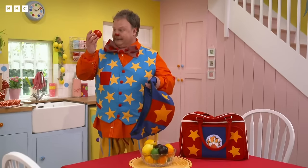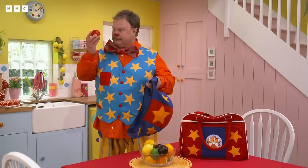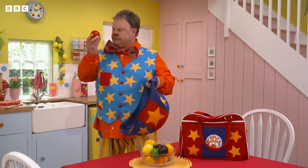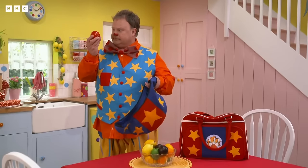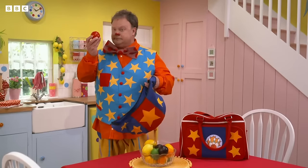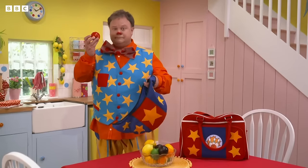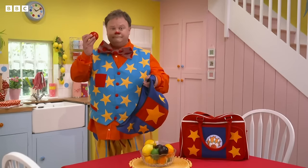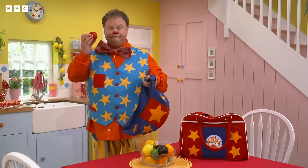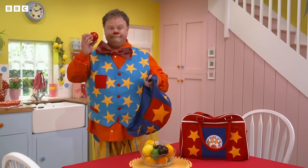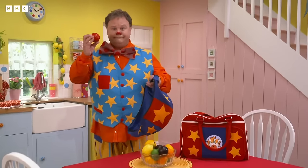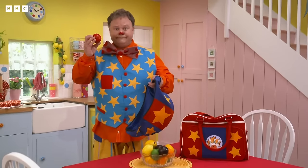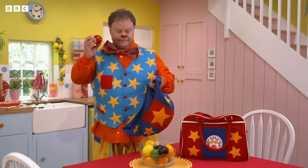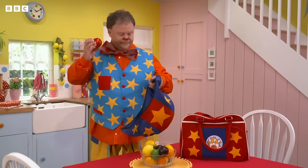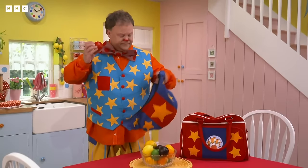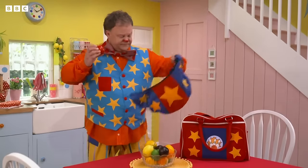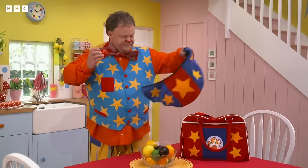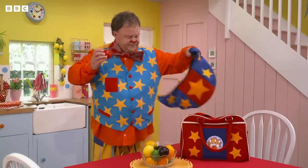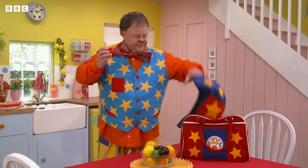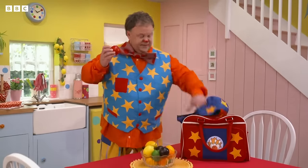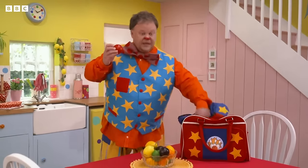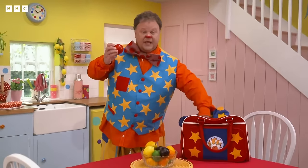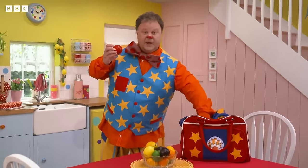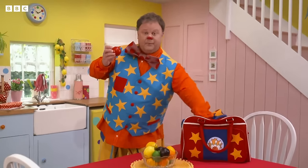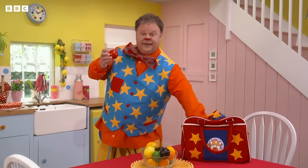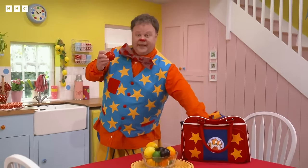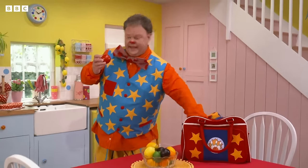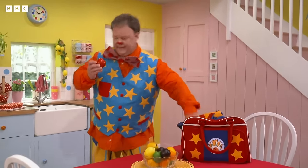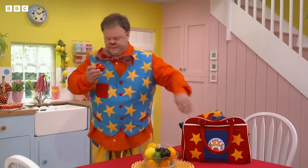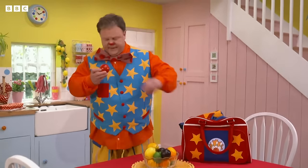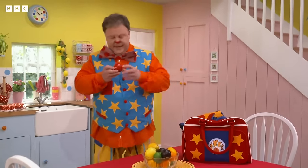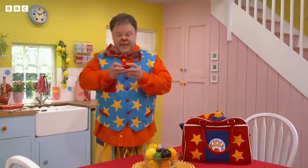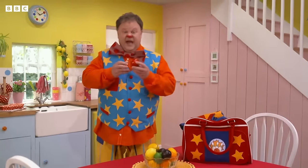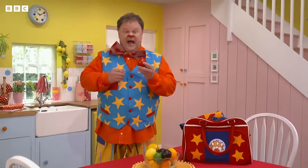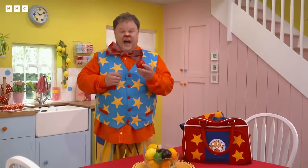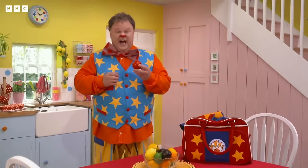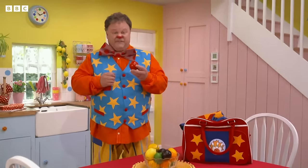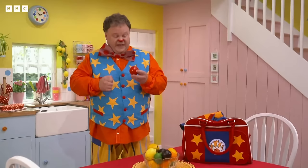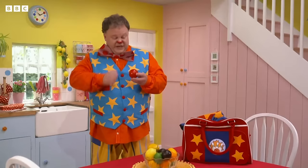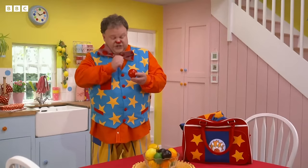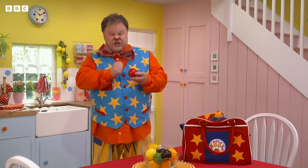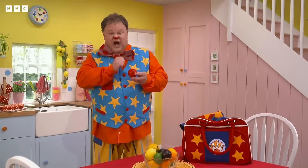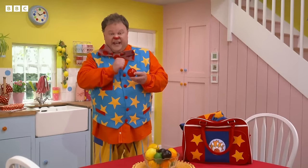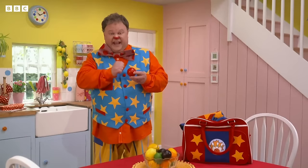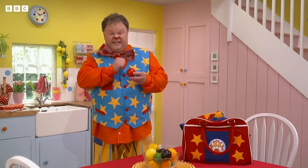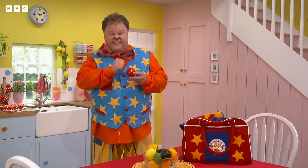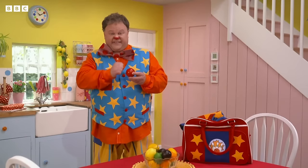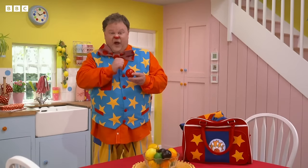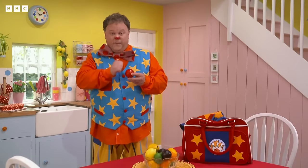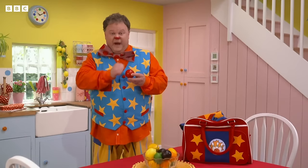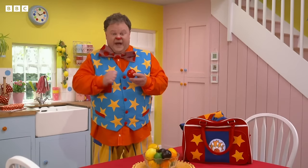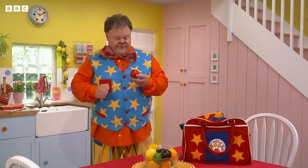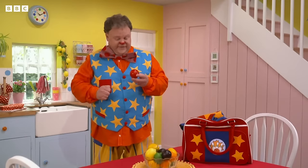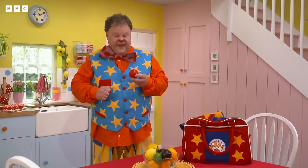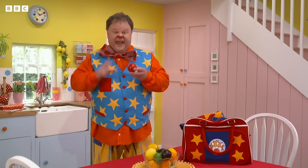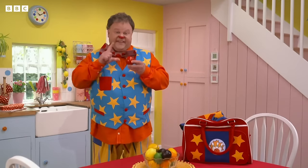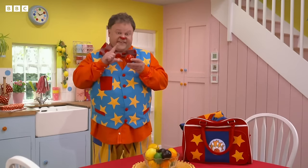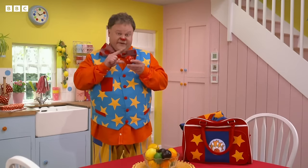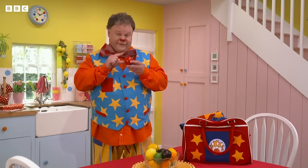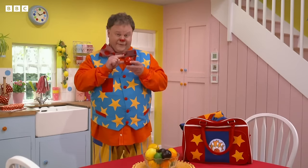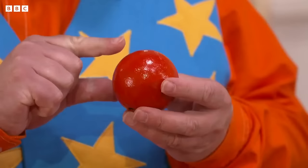What's happened to your bowling ball, Mr. Tumble? Well, I've shined it so much, it's